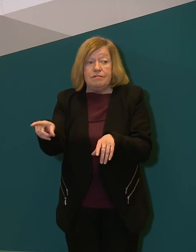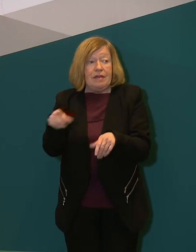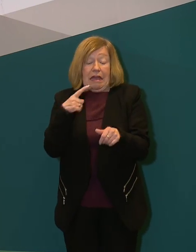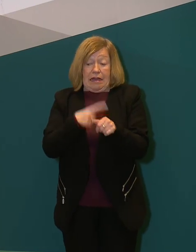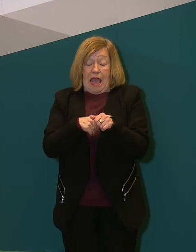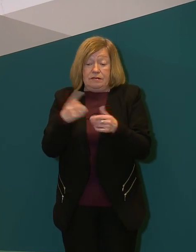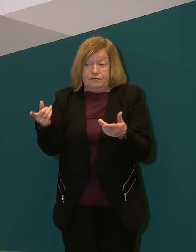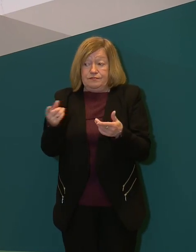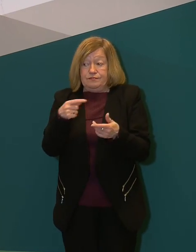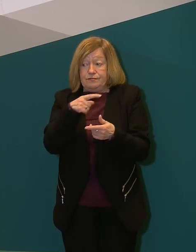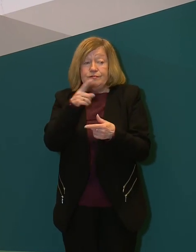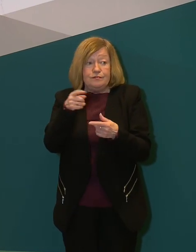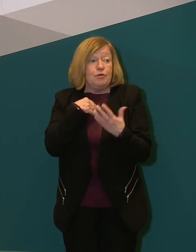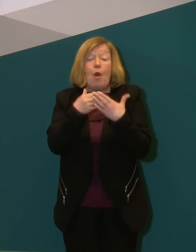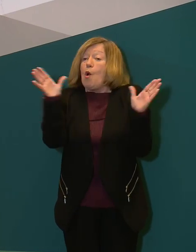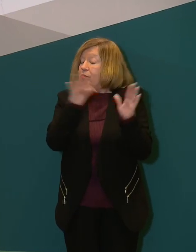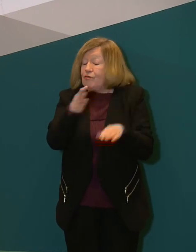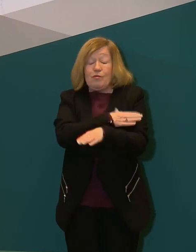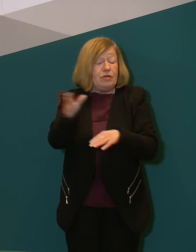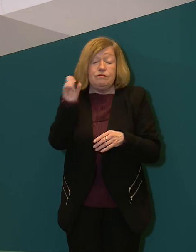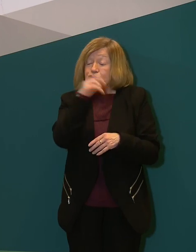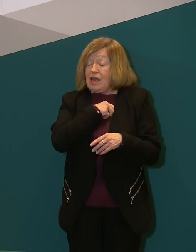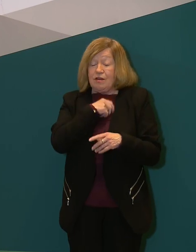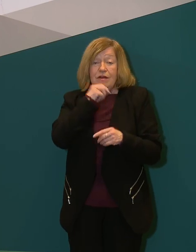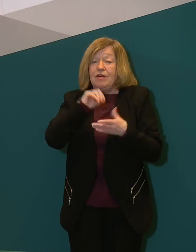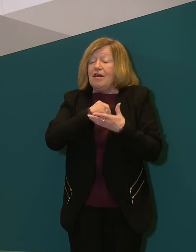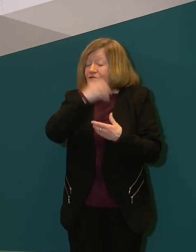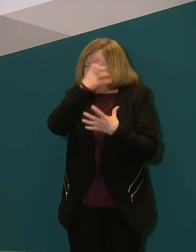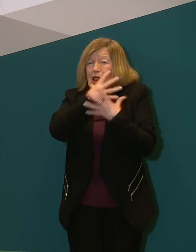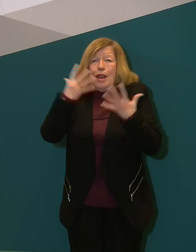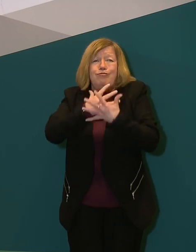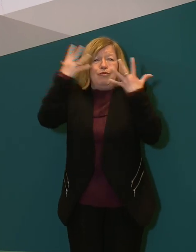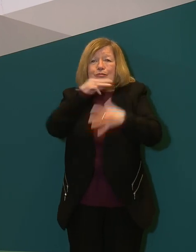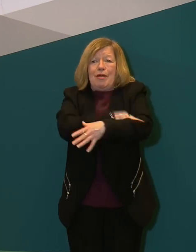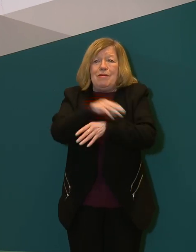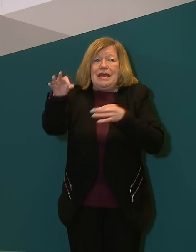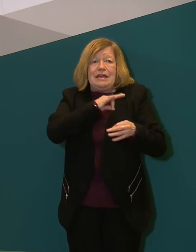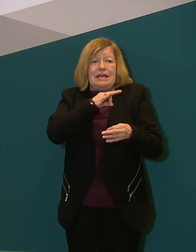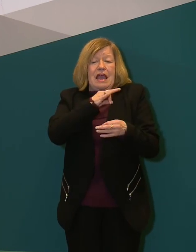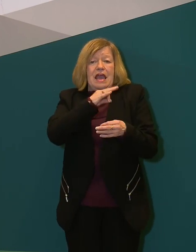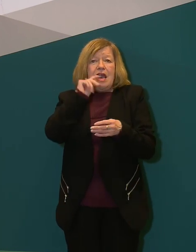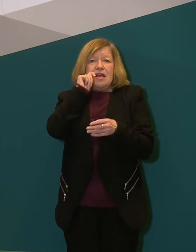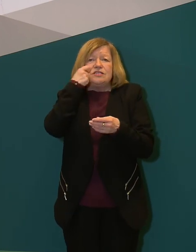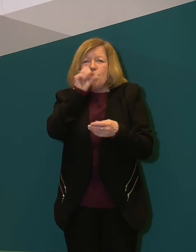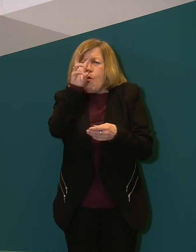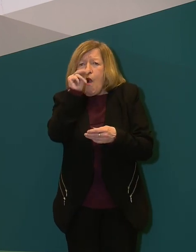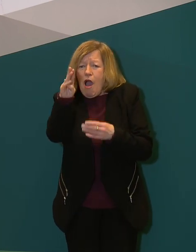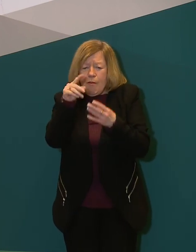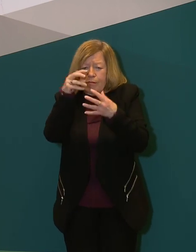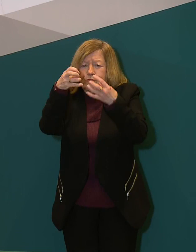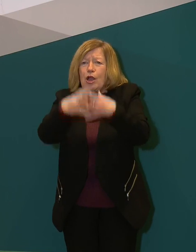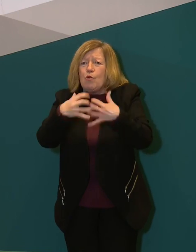We've been absolutely open with this from the beginning, Shane. We faced huge difficulty getting swabbing equipment in, again, facing that